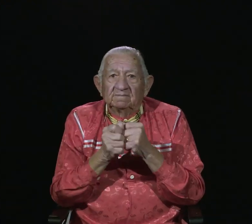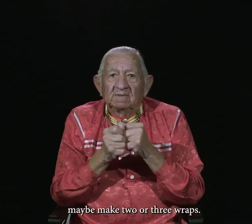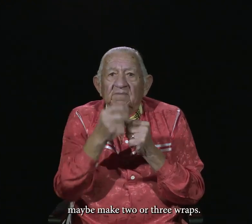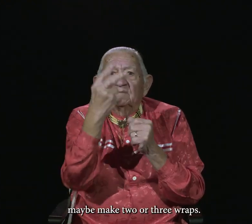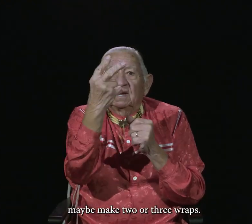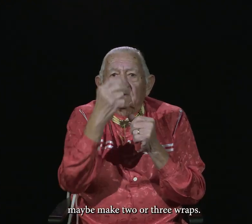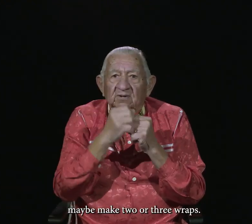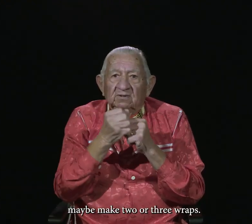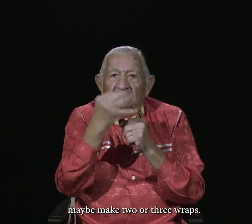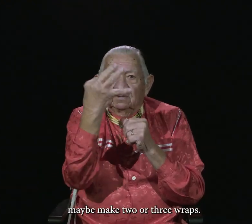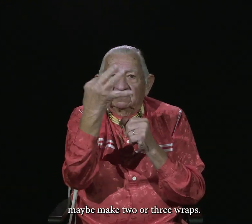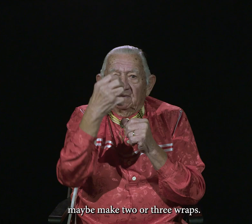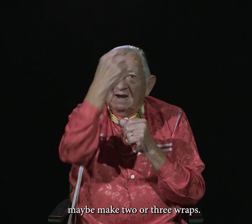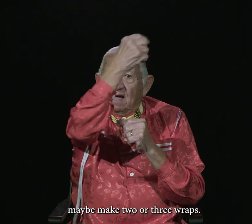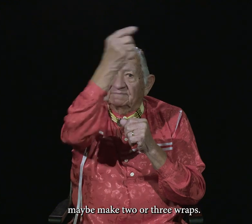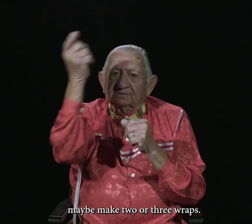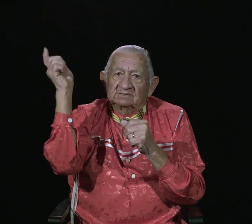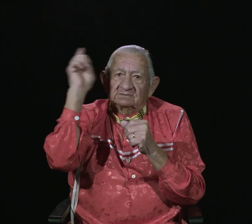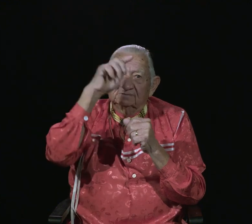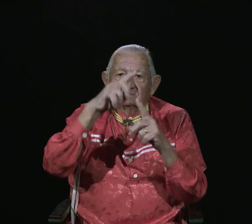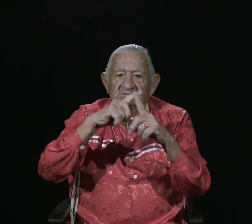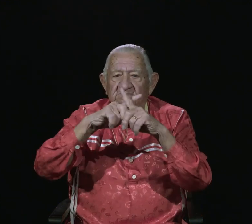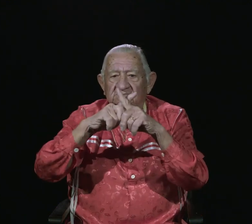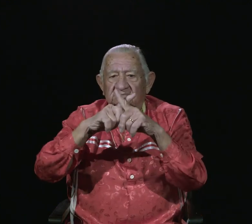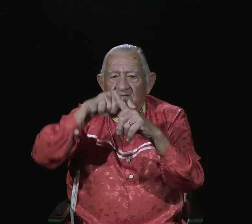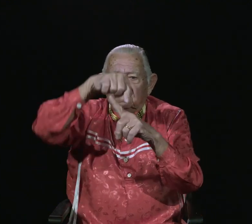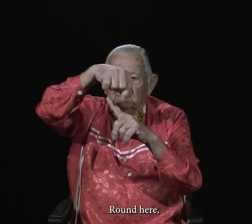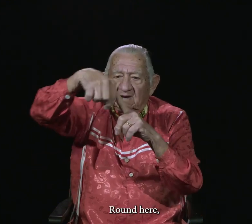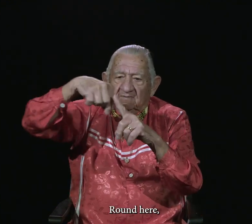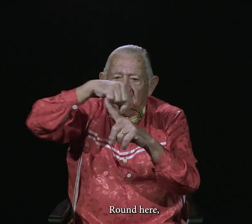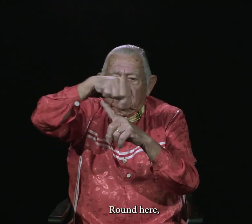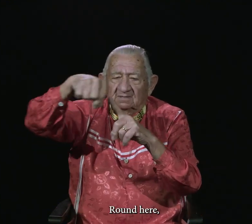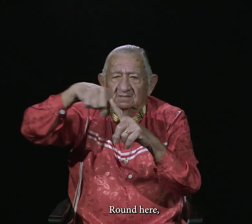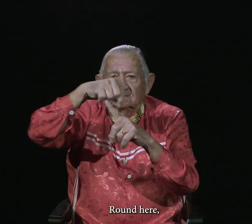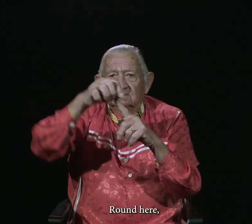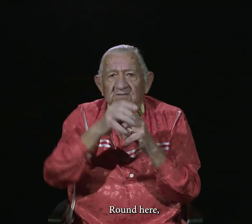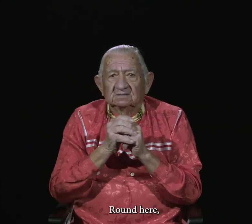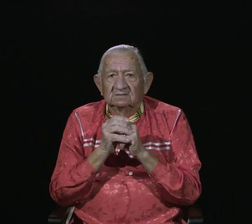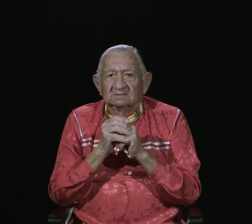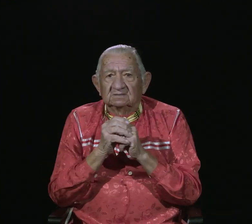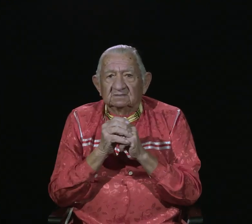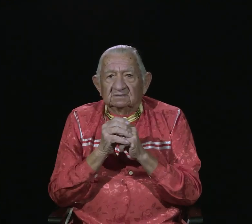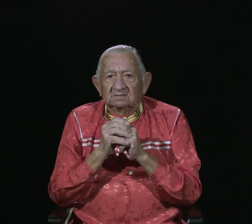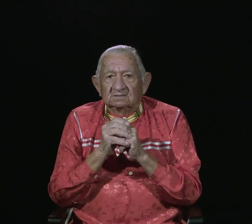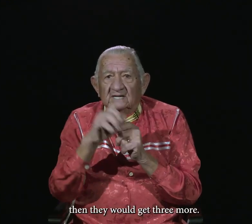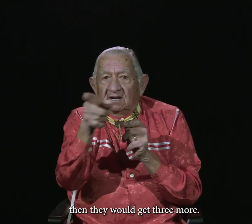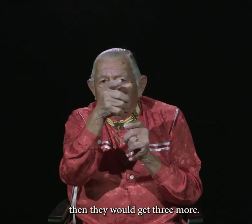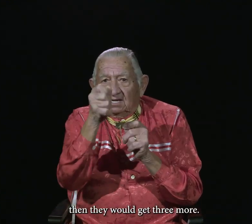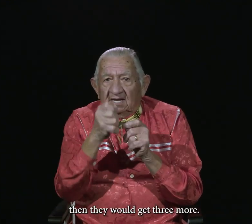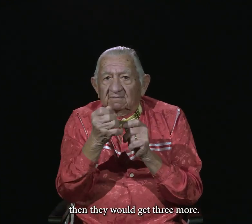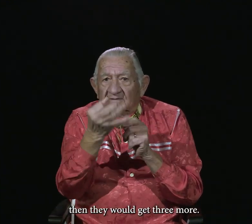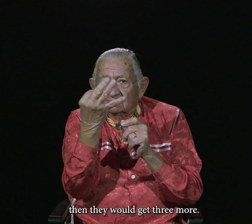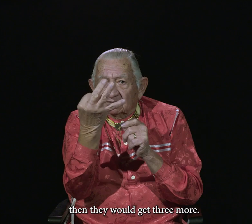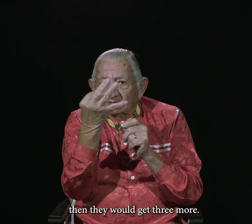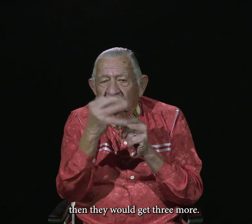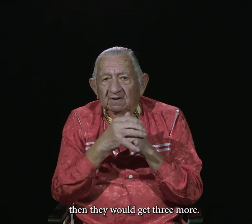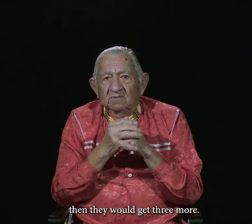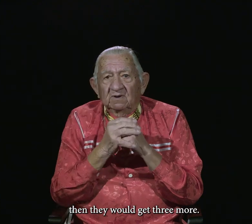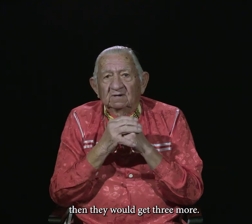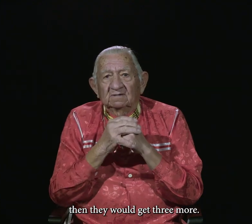maybe make 2, 3 wraps around here. Then they would get 3 more